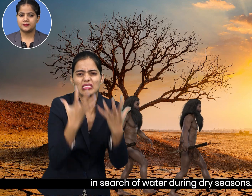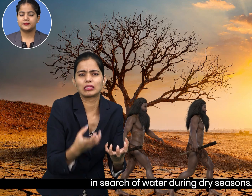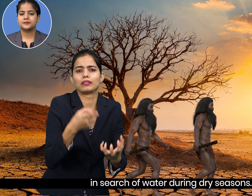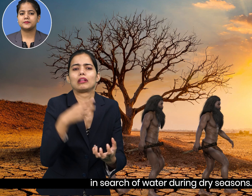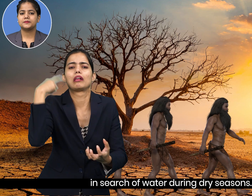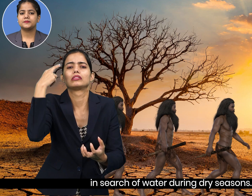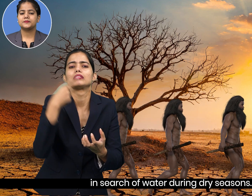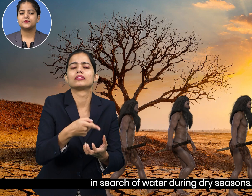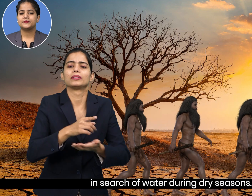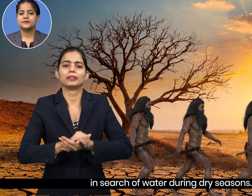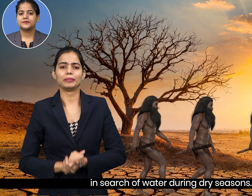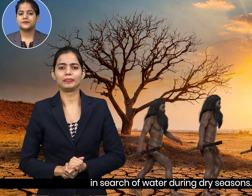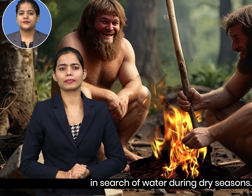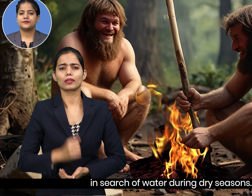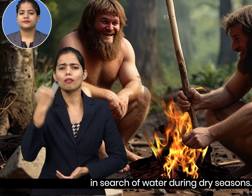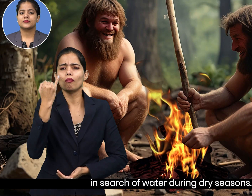seasons.